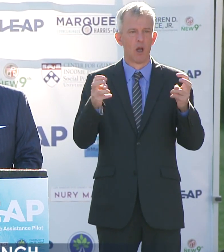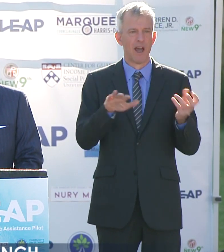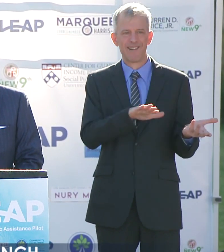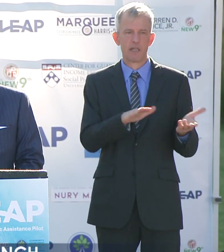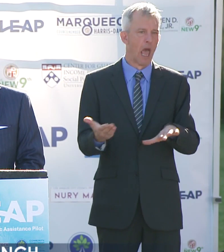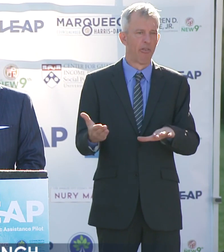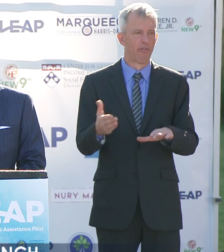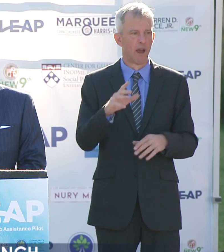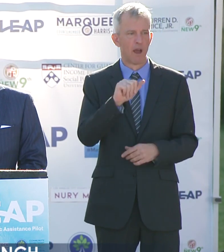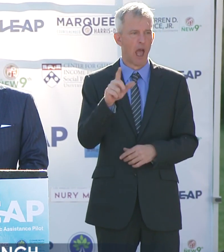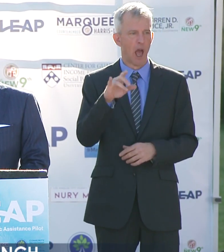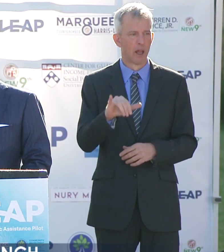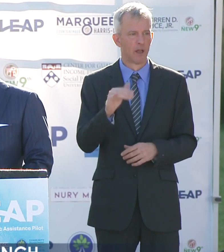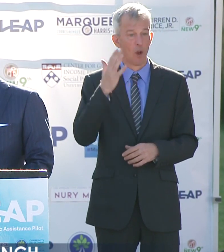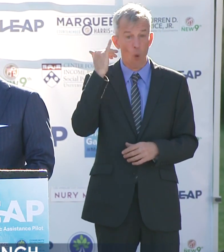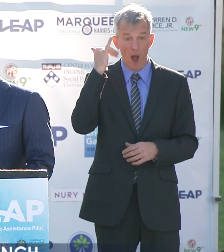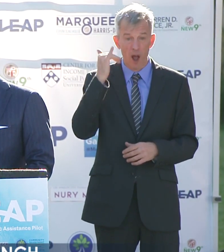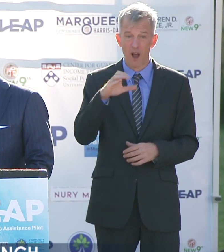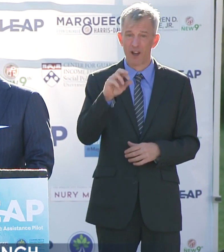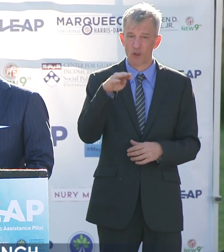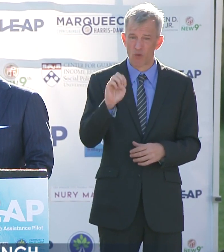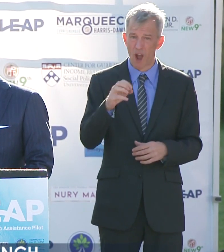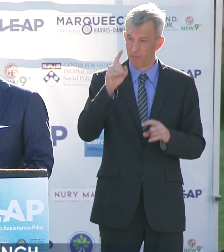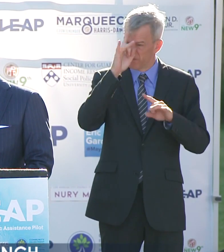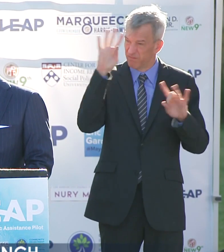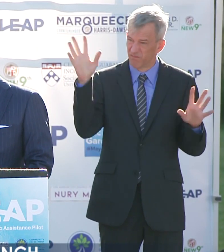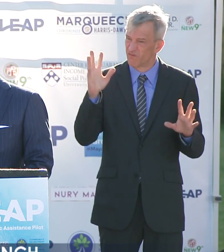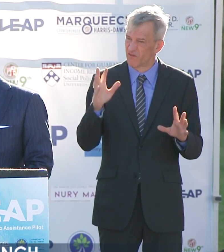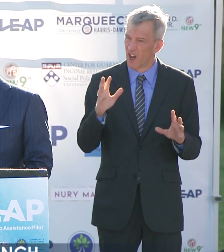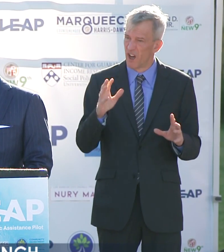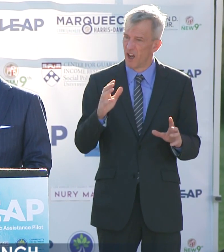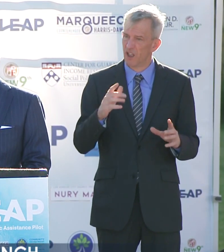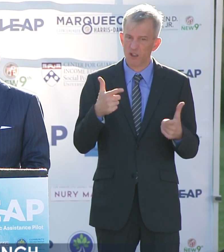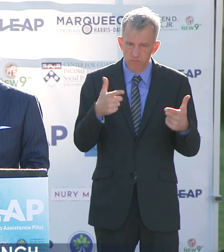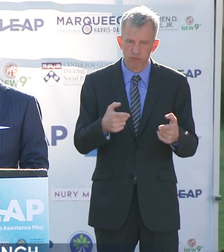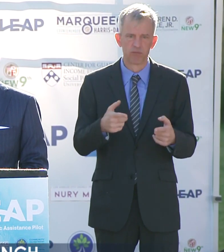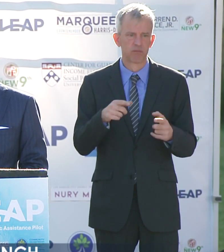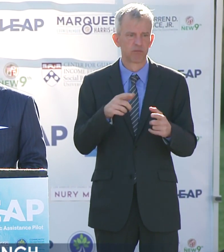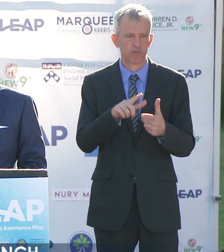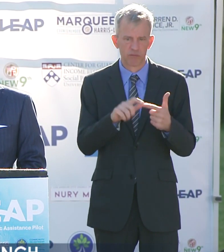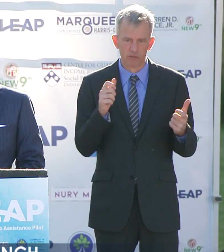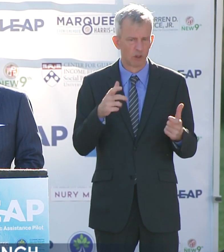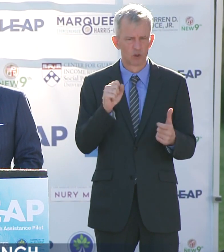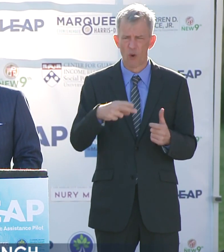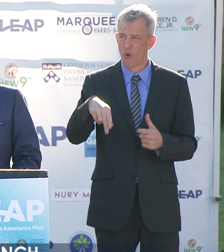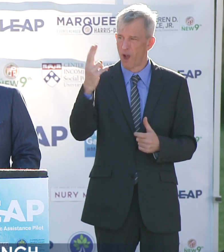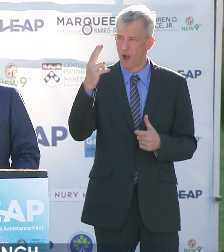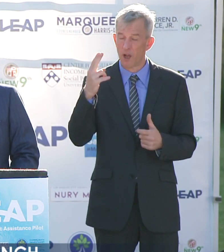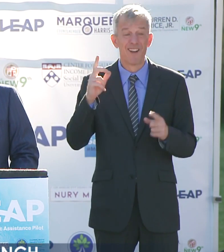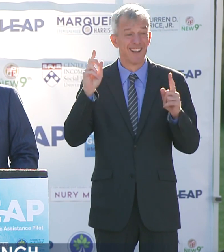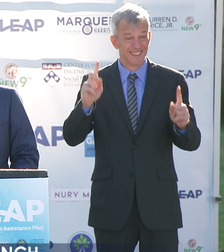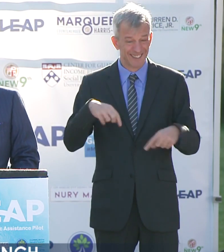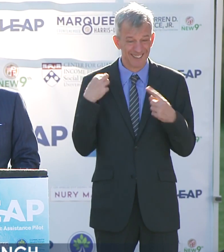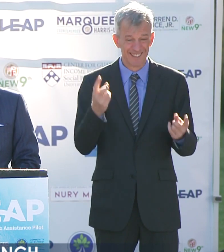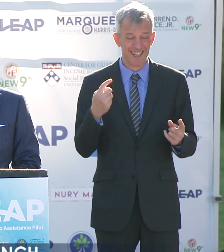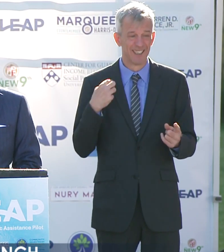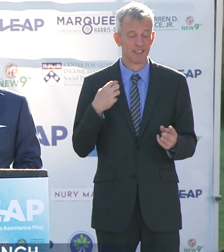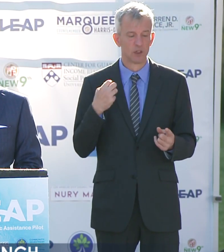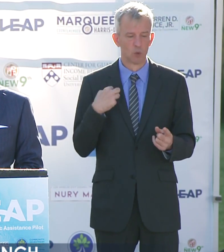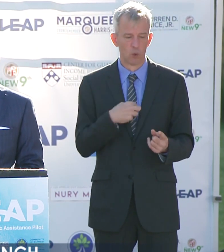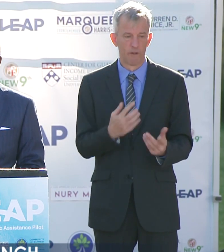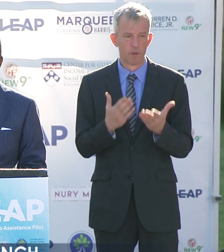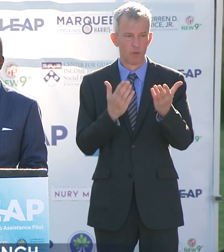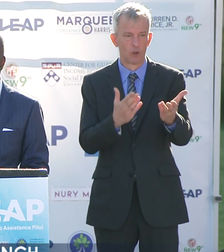so high. Because Councilman Price put his program forward and we passed it through the council, the County of Los Angeles